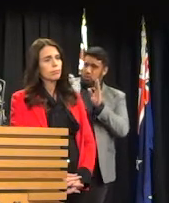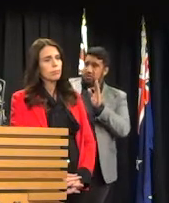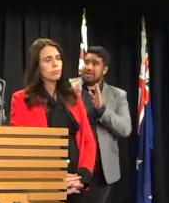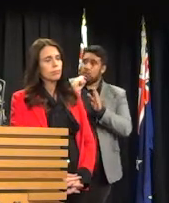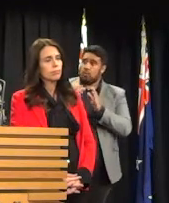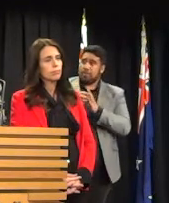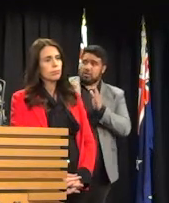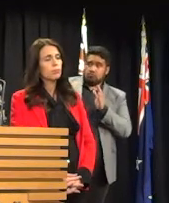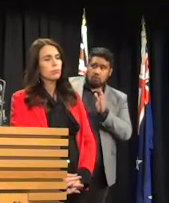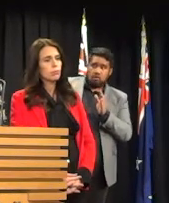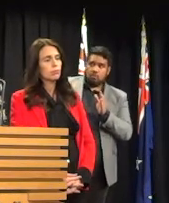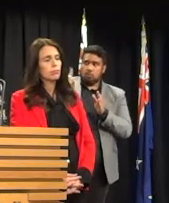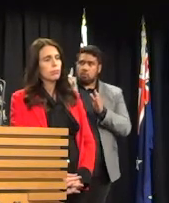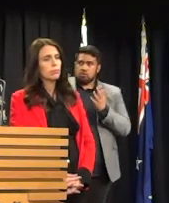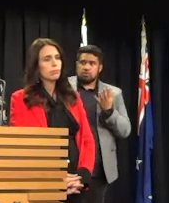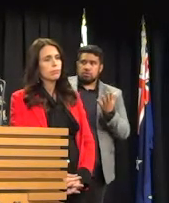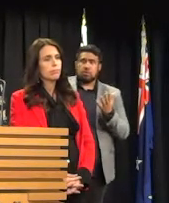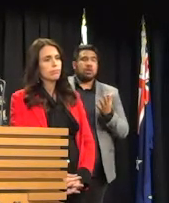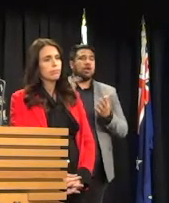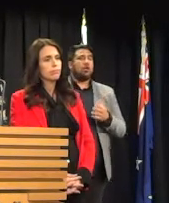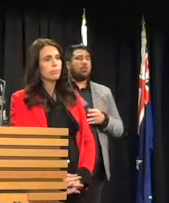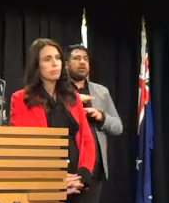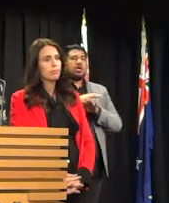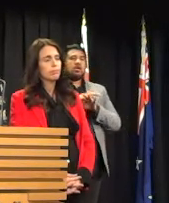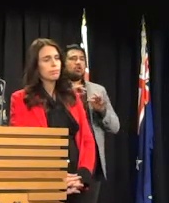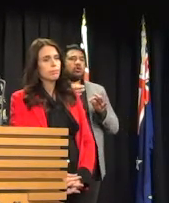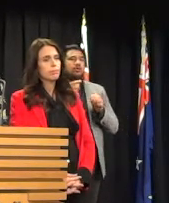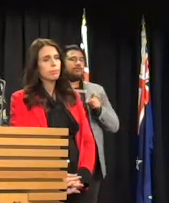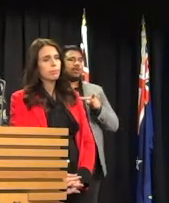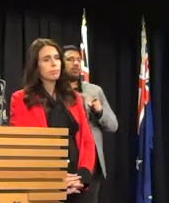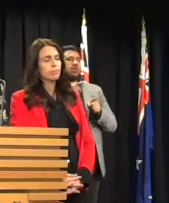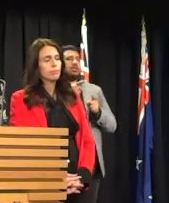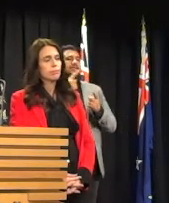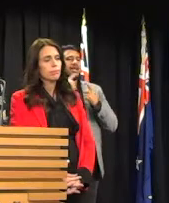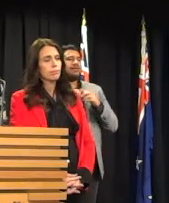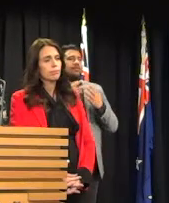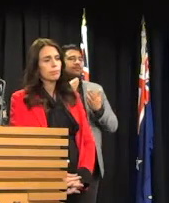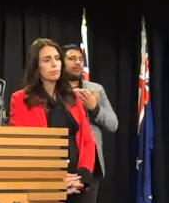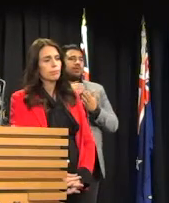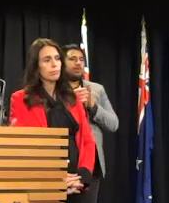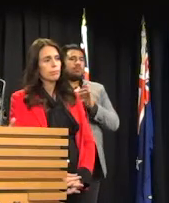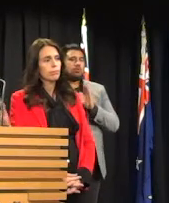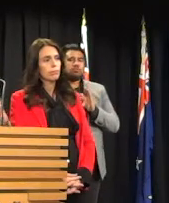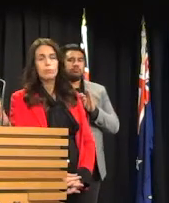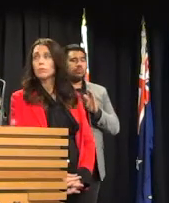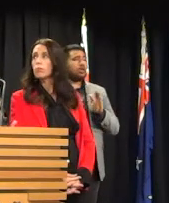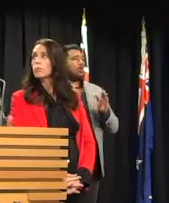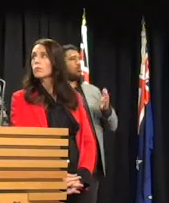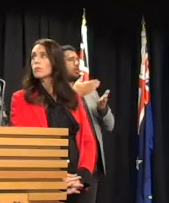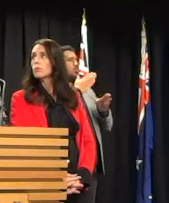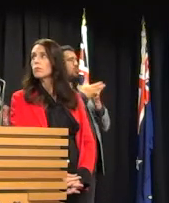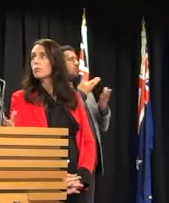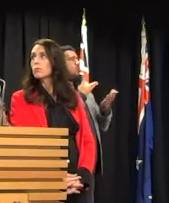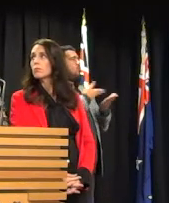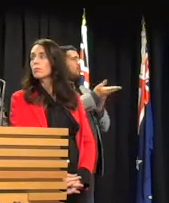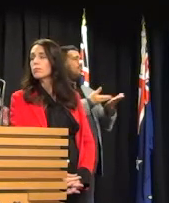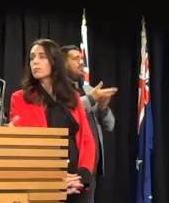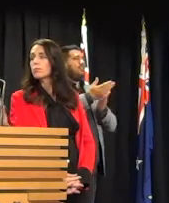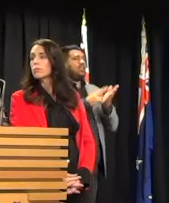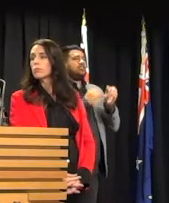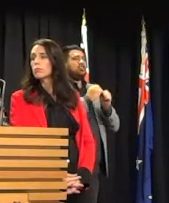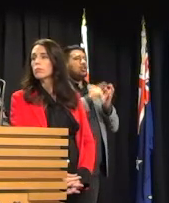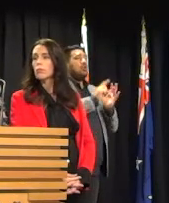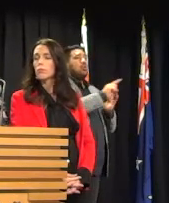back. We are not undertaking a data for funding model. We want to work with NGOs to discuss and find out how we better